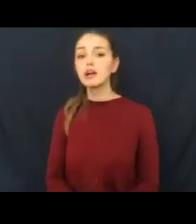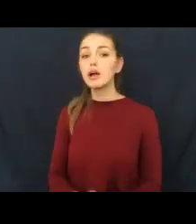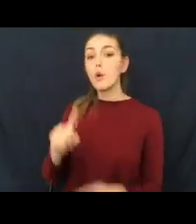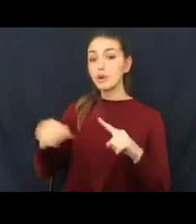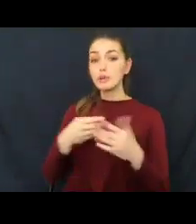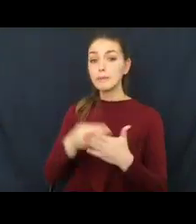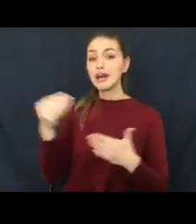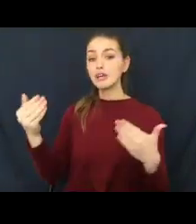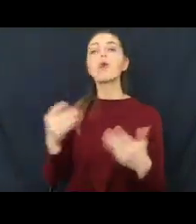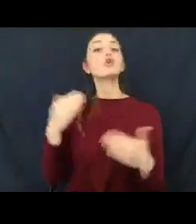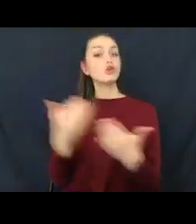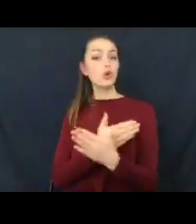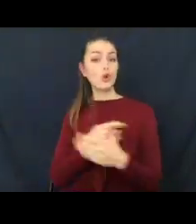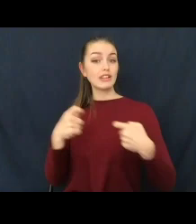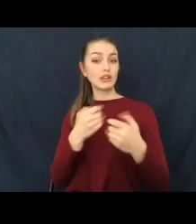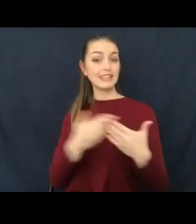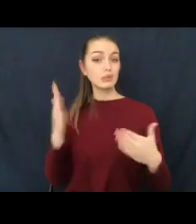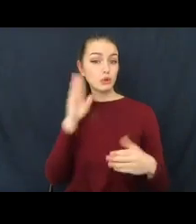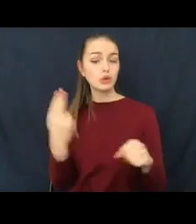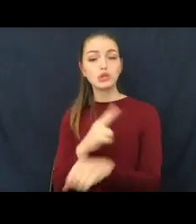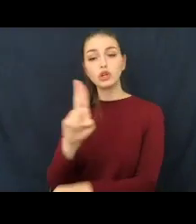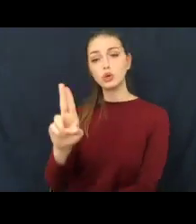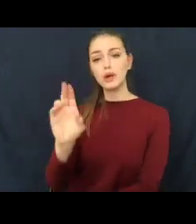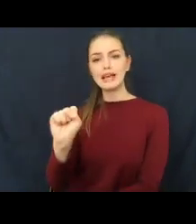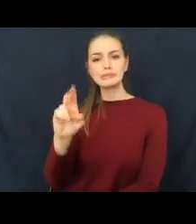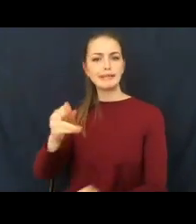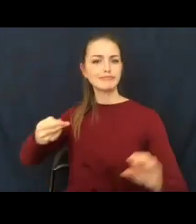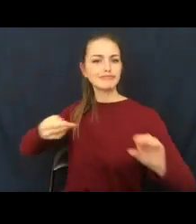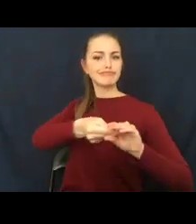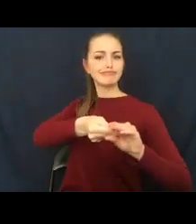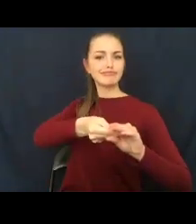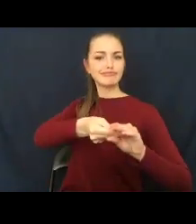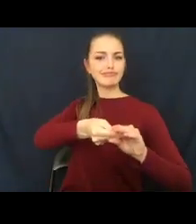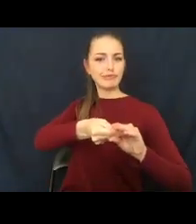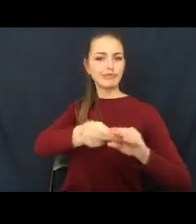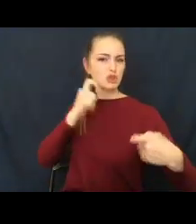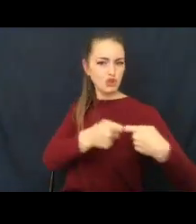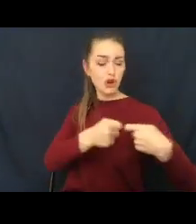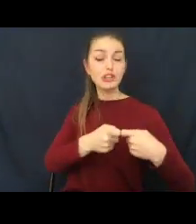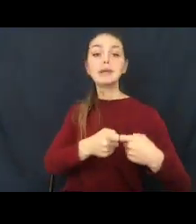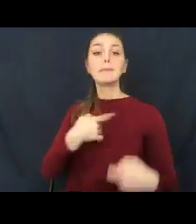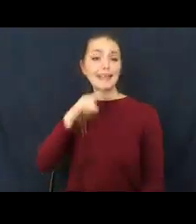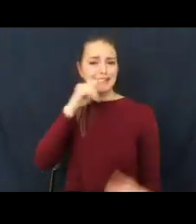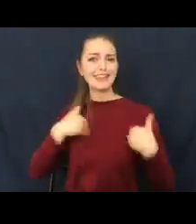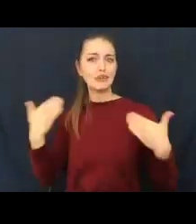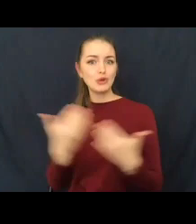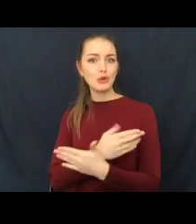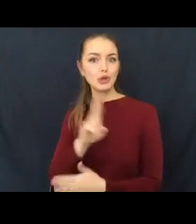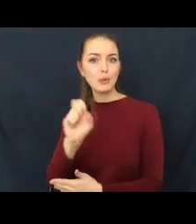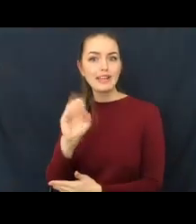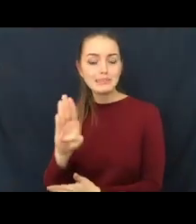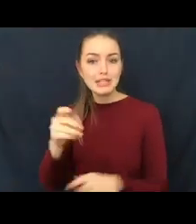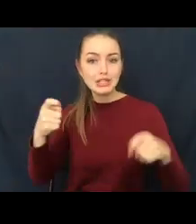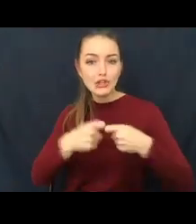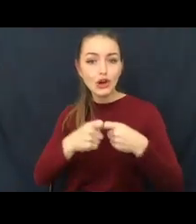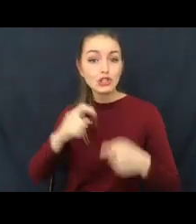are using like USB rechargeable things. Right. Like Yeah, my kids just got a USB rechargeable toothbrush.